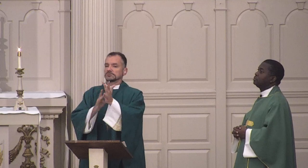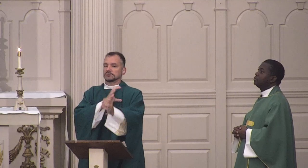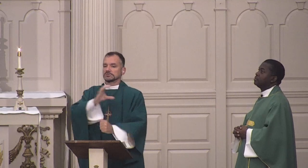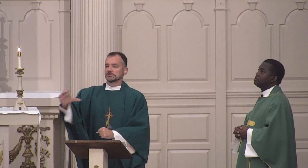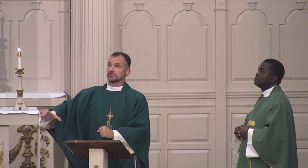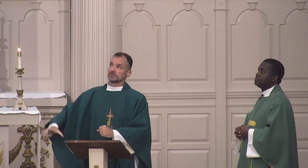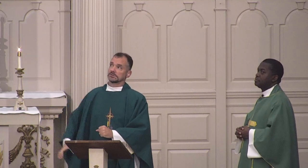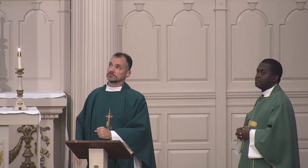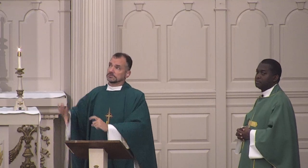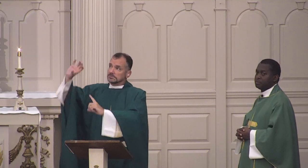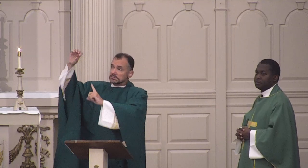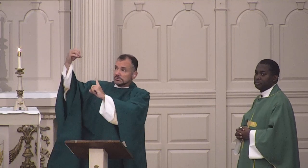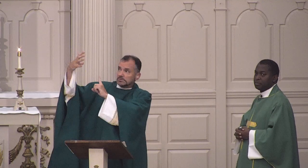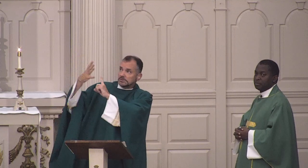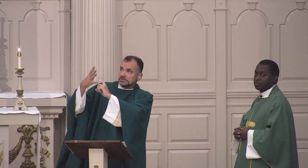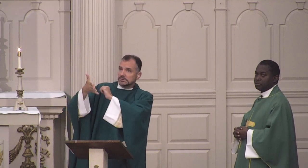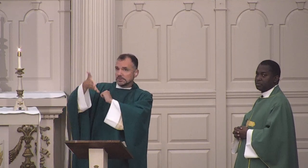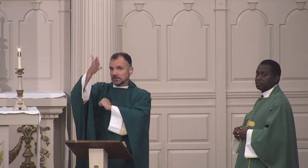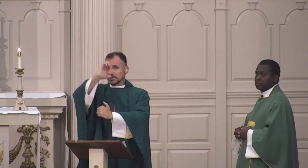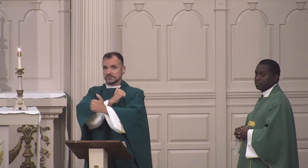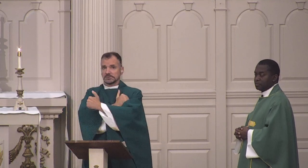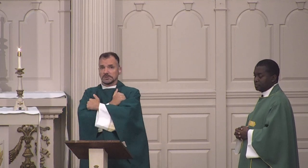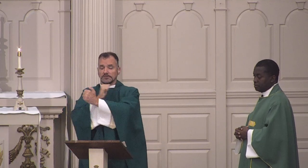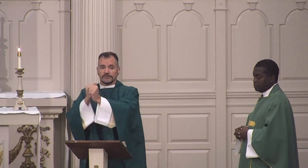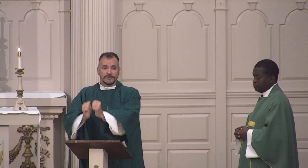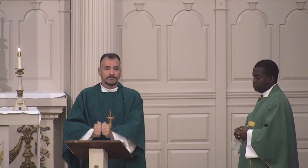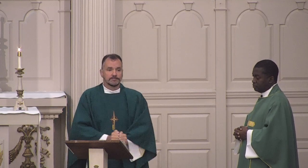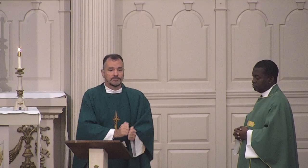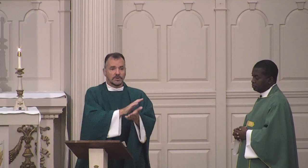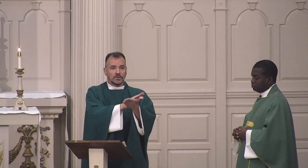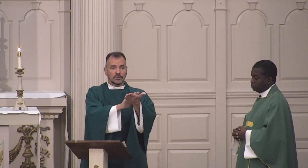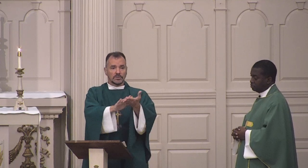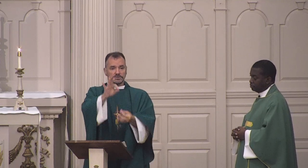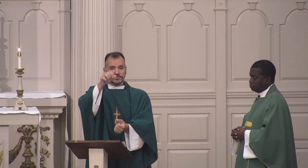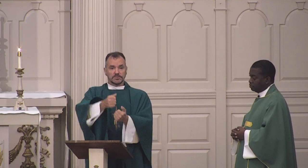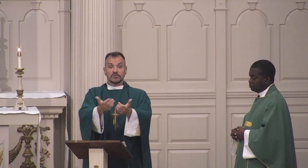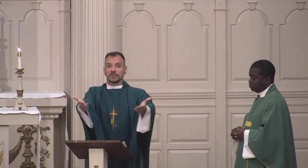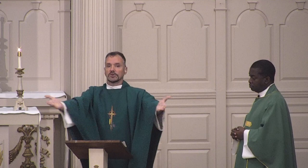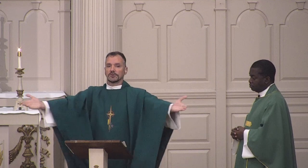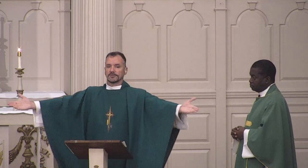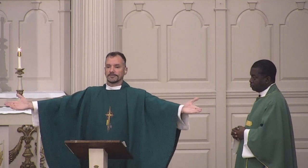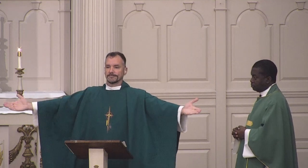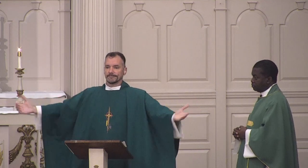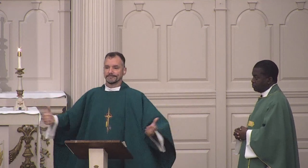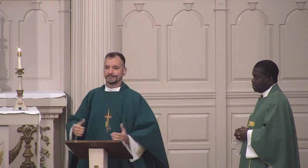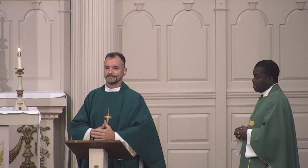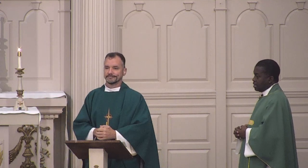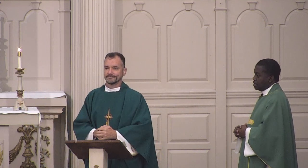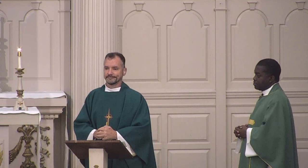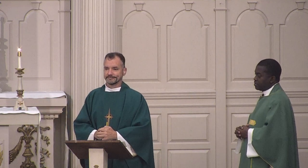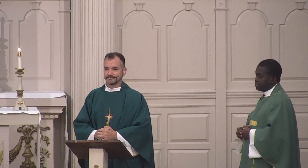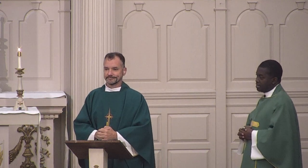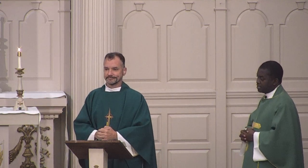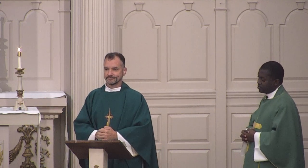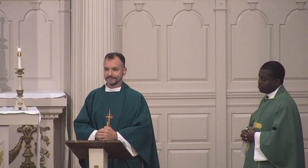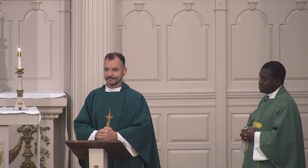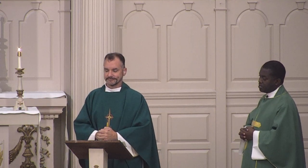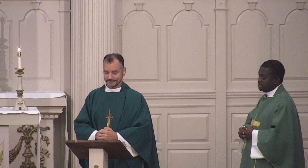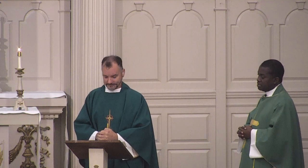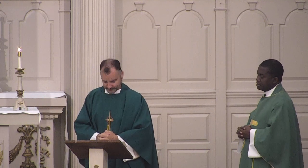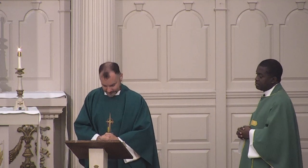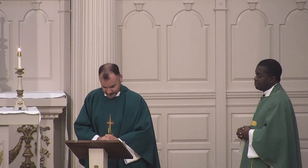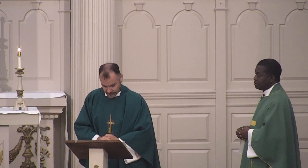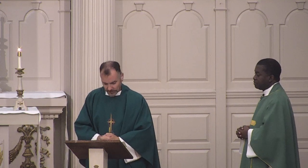The grace of our Lord Jesus Christ, and the love of God, and the communion of the Holy Spirit be with you all. With your